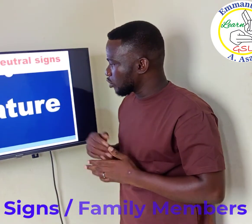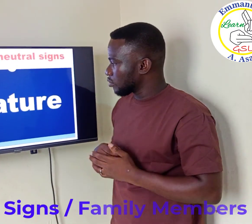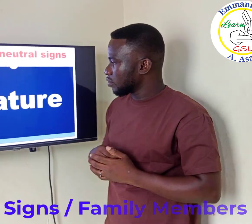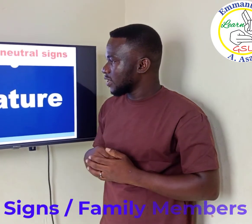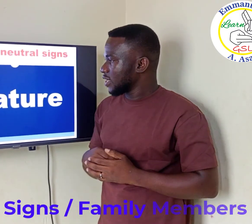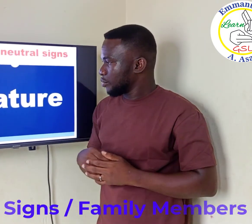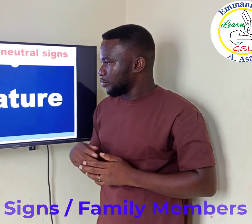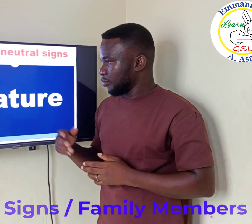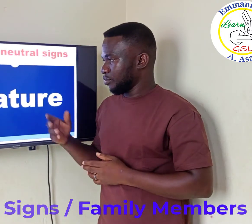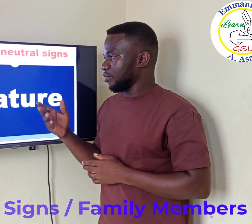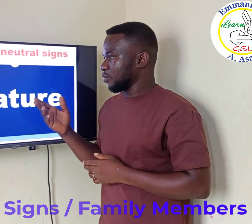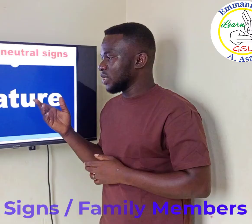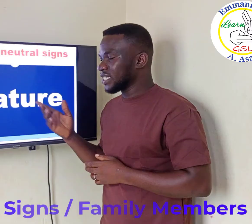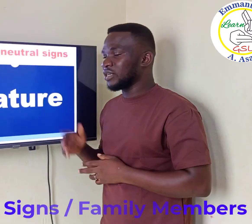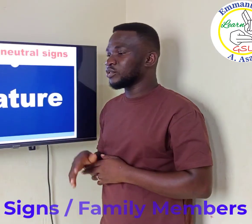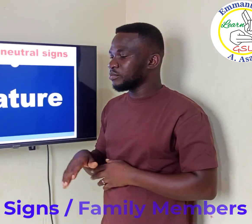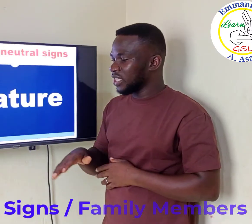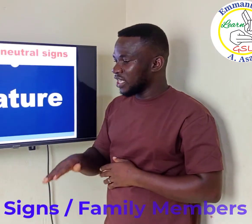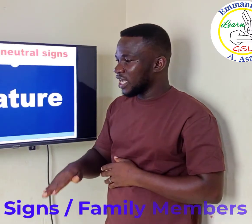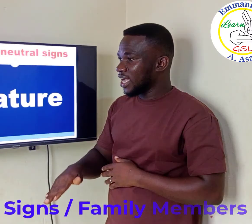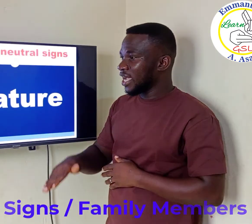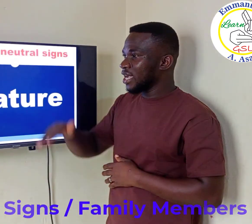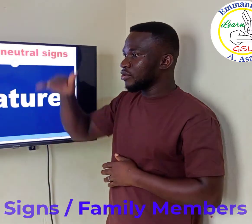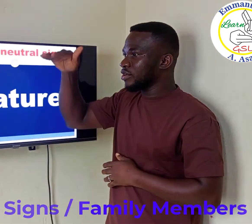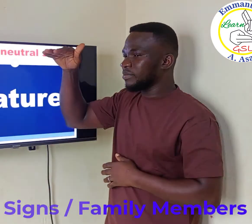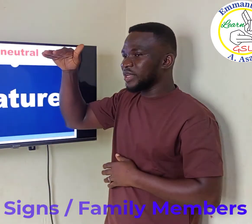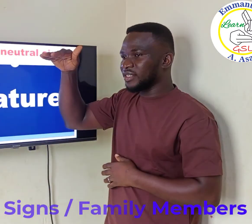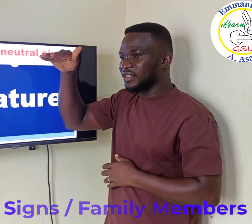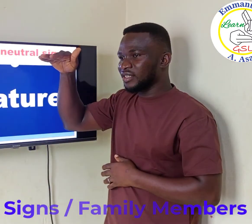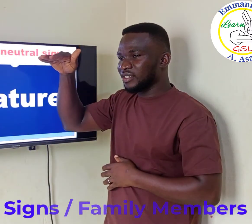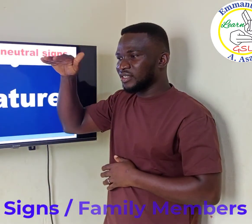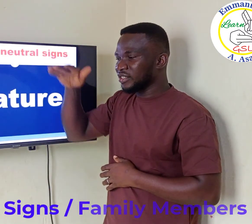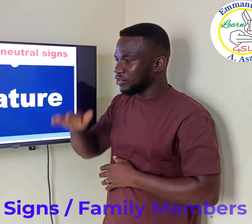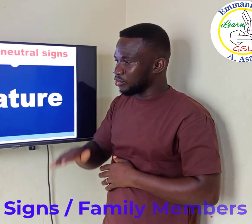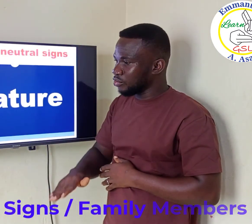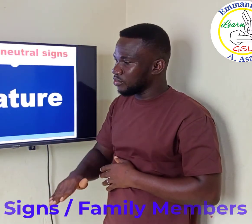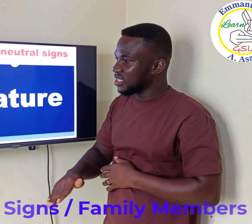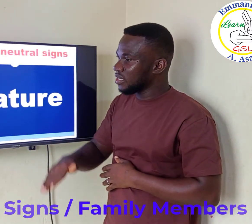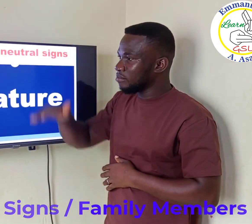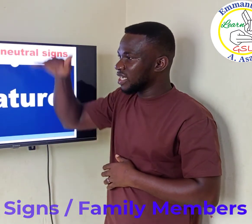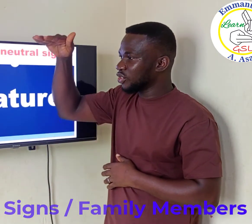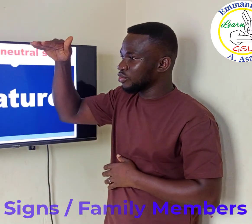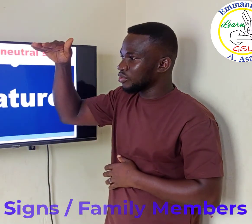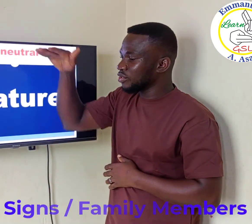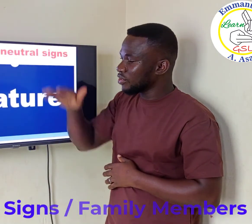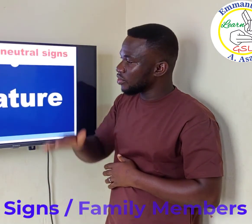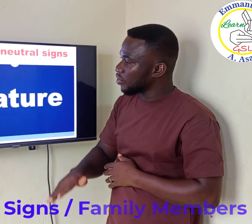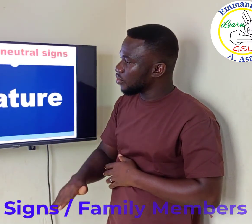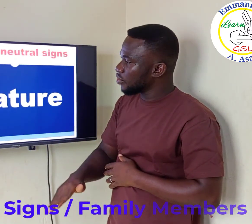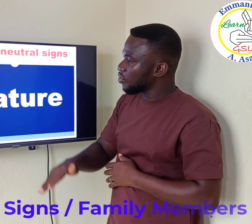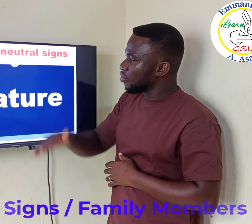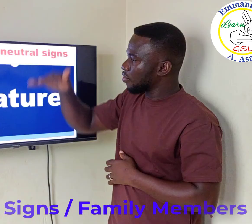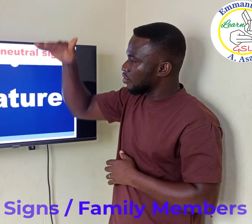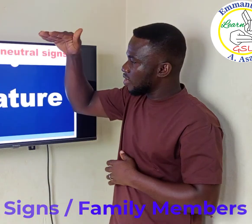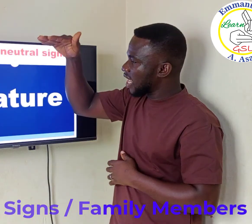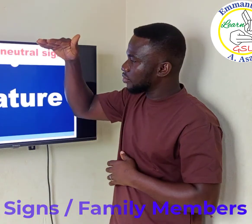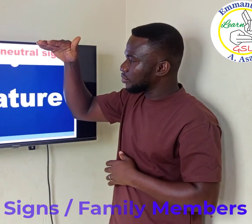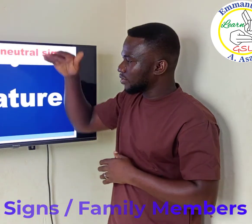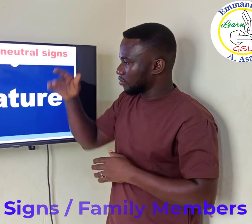Mature, which can also mean a grown-up person. So we said mature or adult,